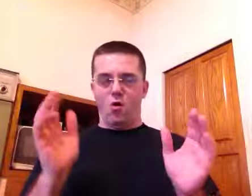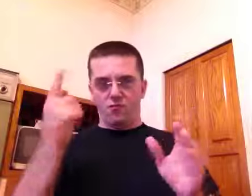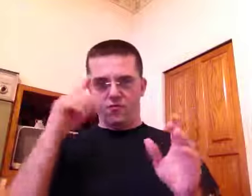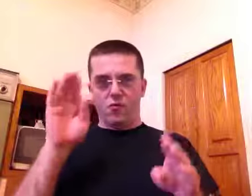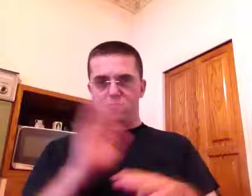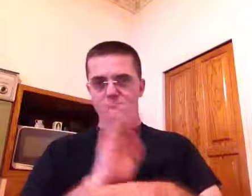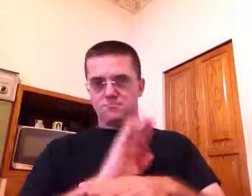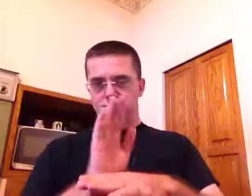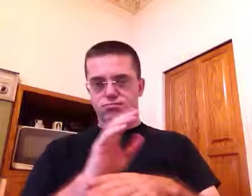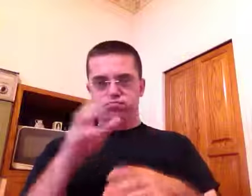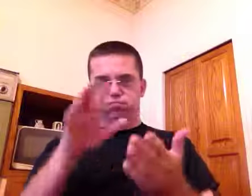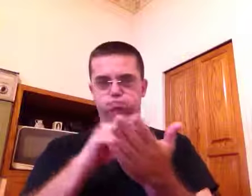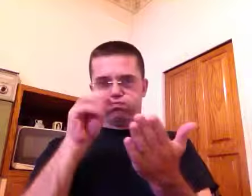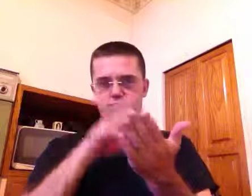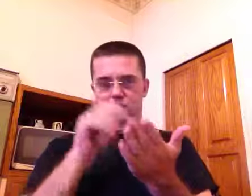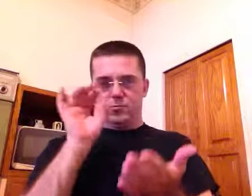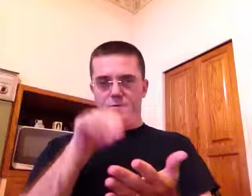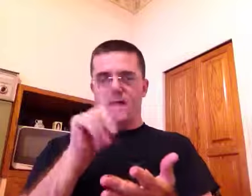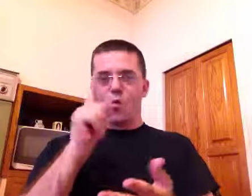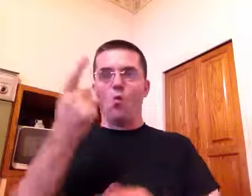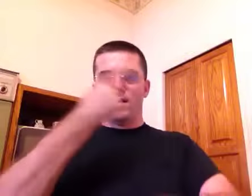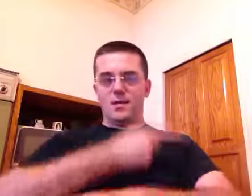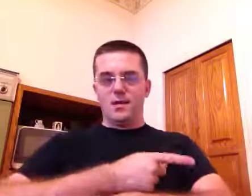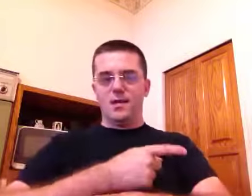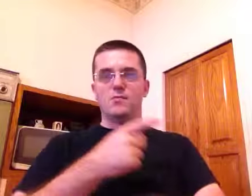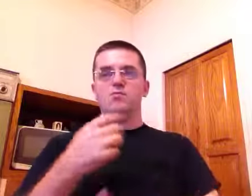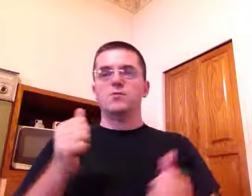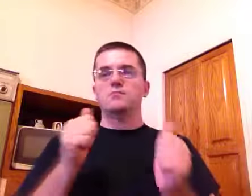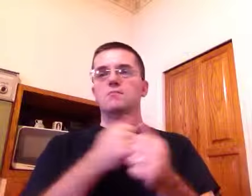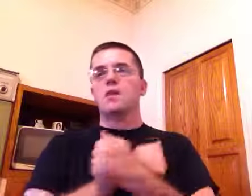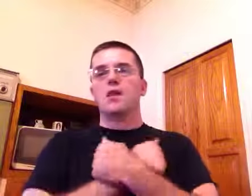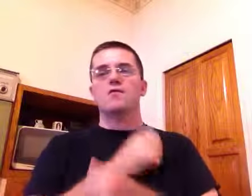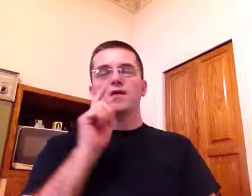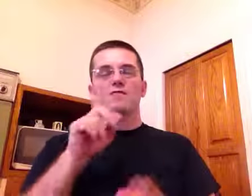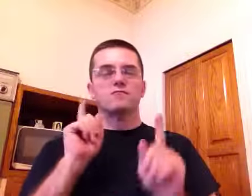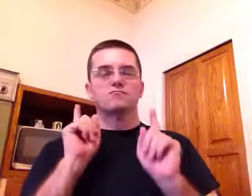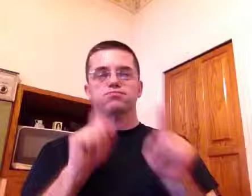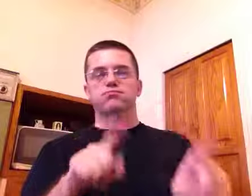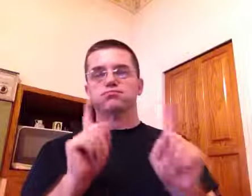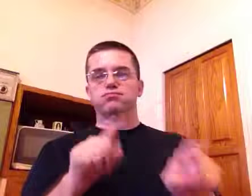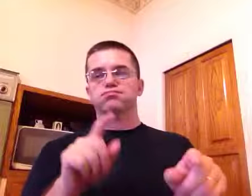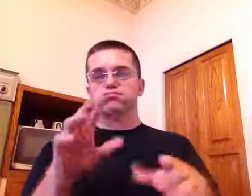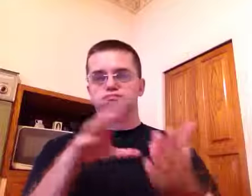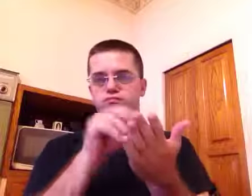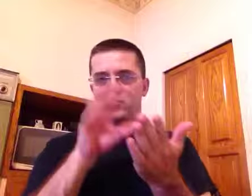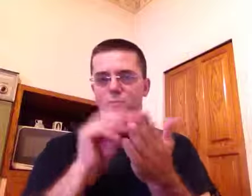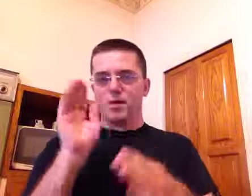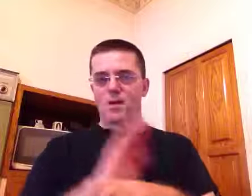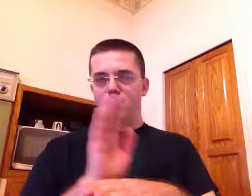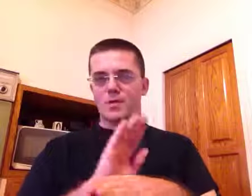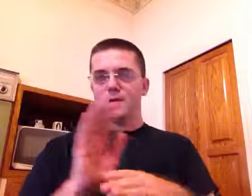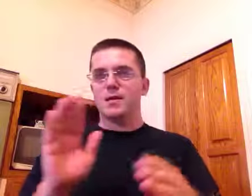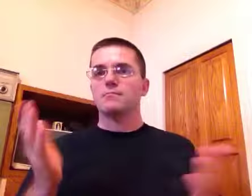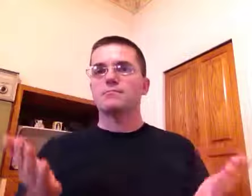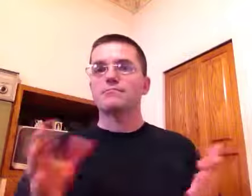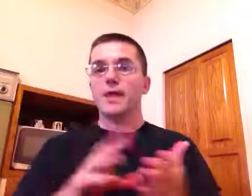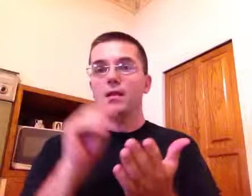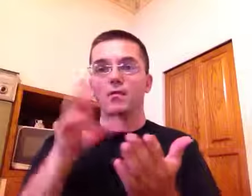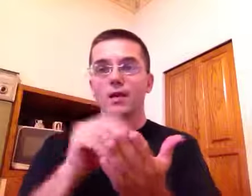so if you'd like to come to that, we would love to have you join us at that, learning about business and about leadership. Of course, we're going to cover team building